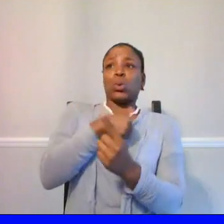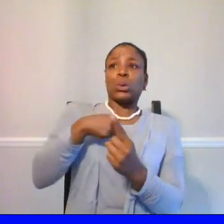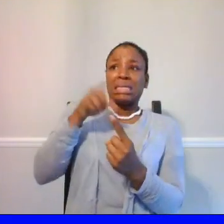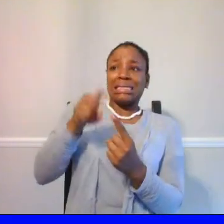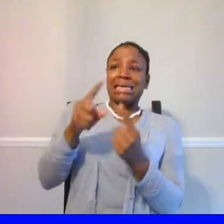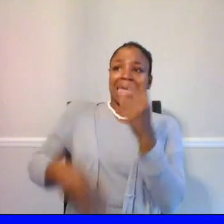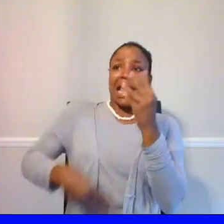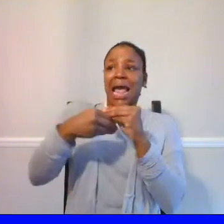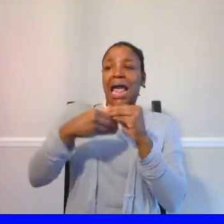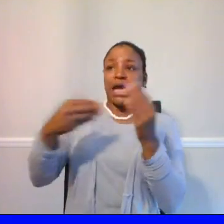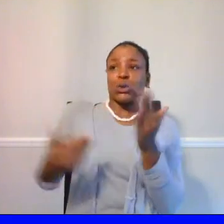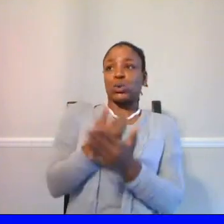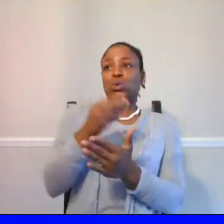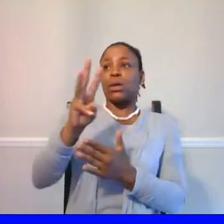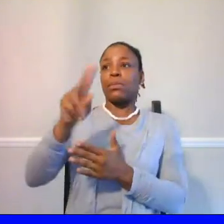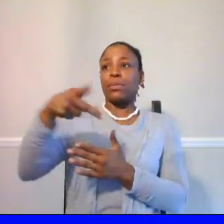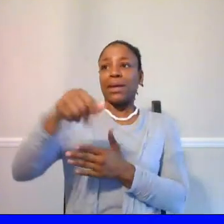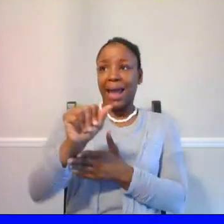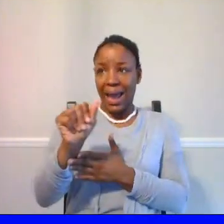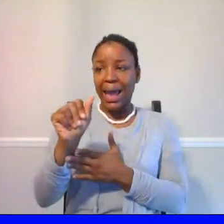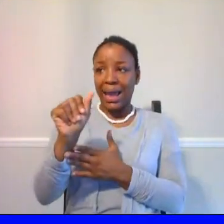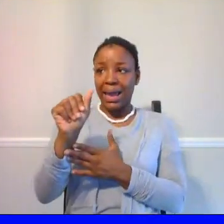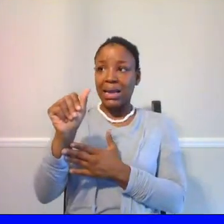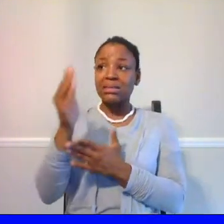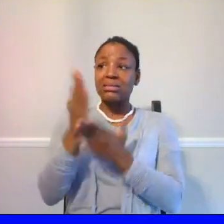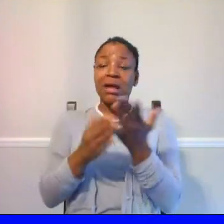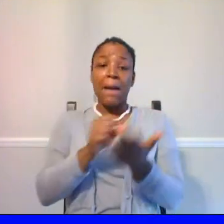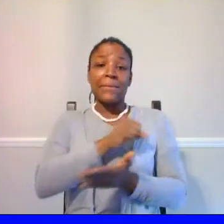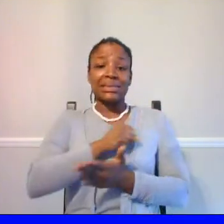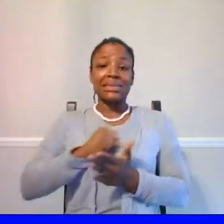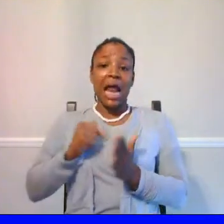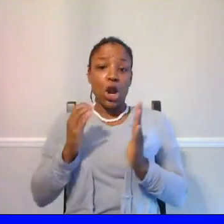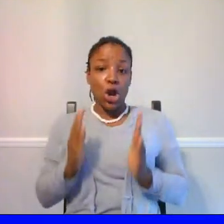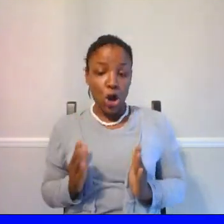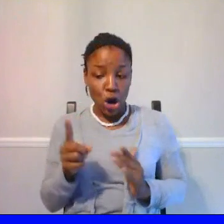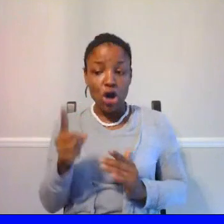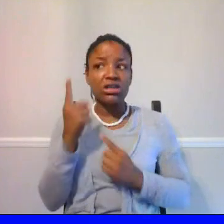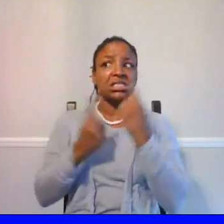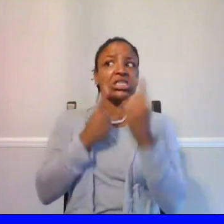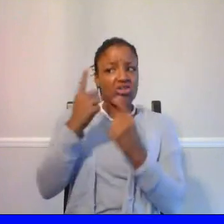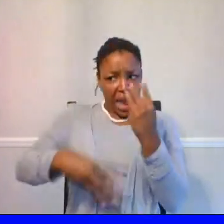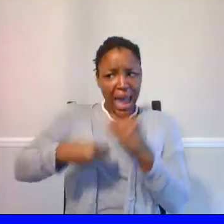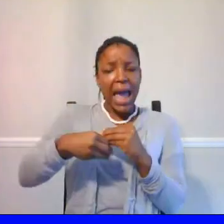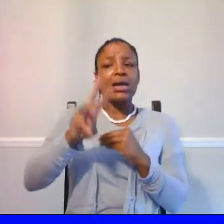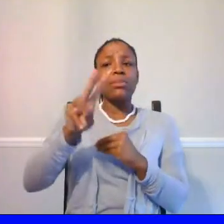fact, I think there are even senators that are considering that.